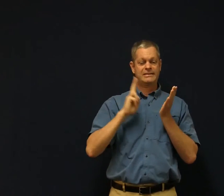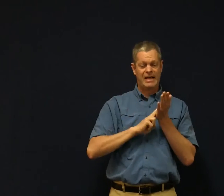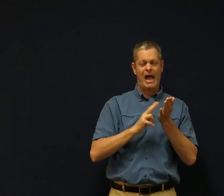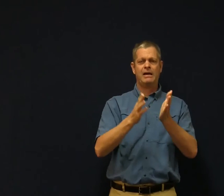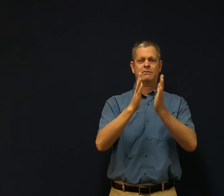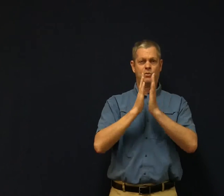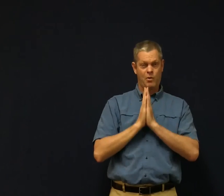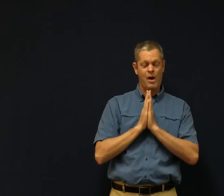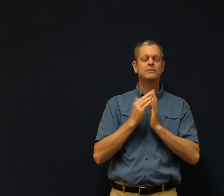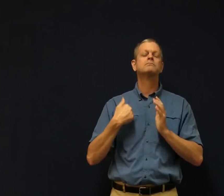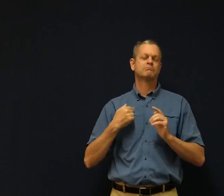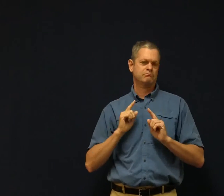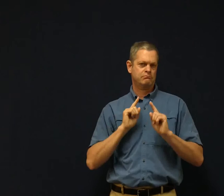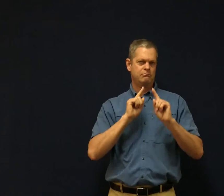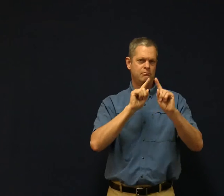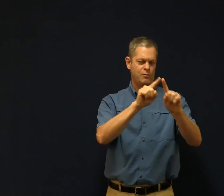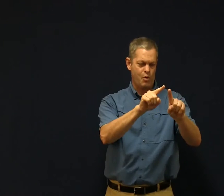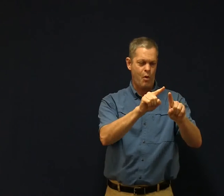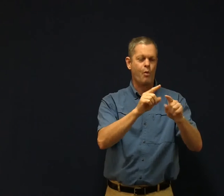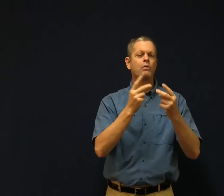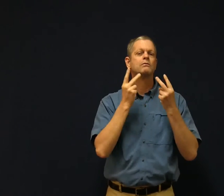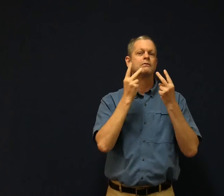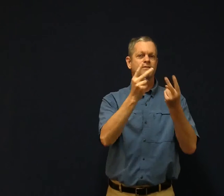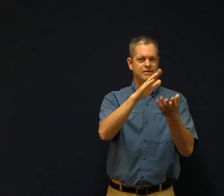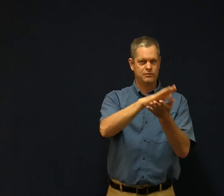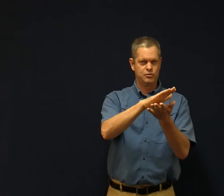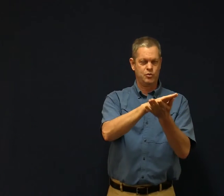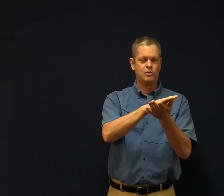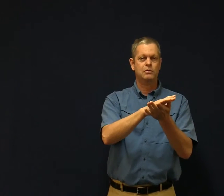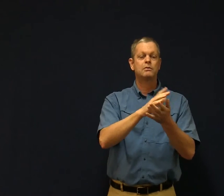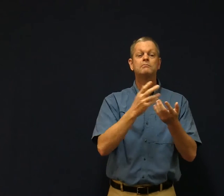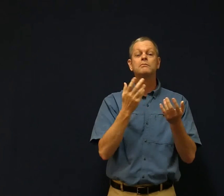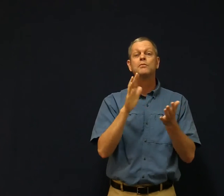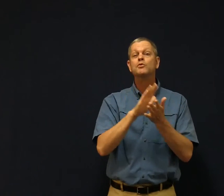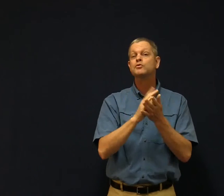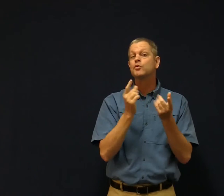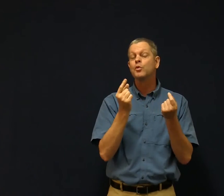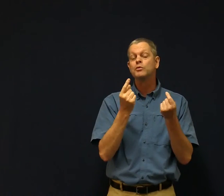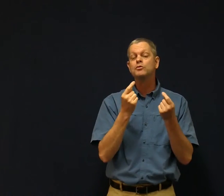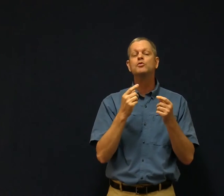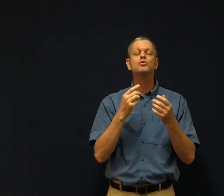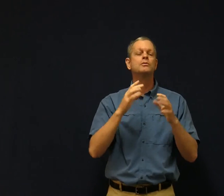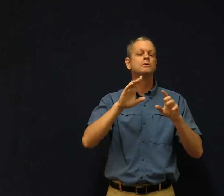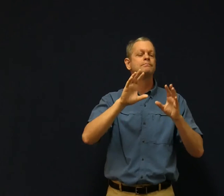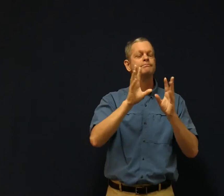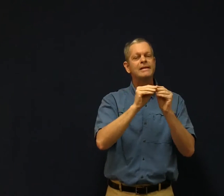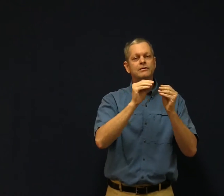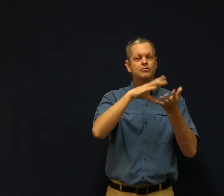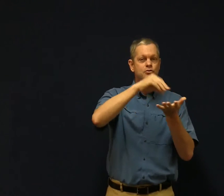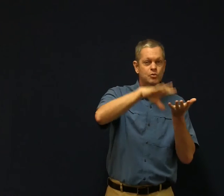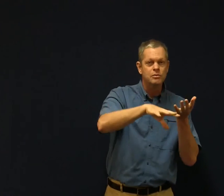As we are referred to meet with students, we first have conversations with parents and the school